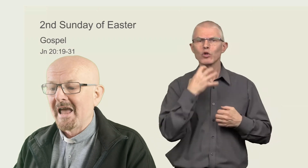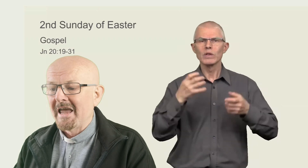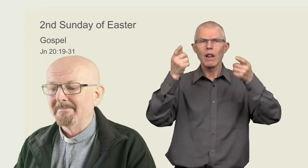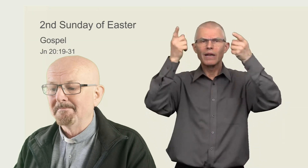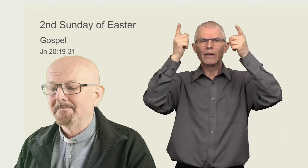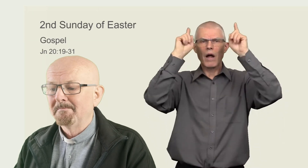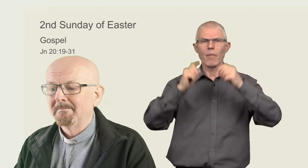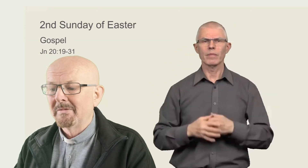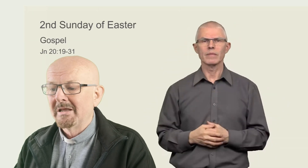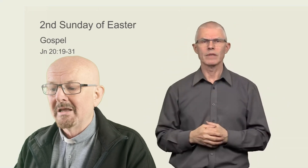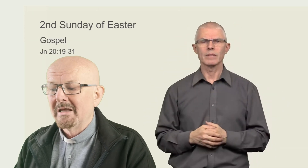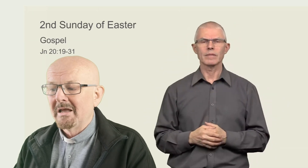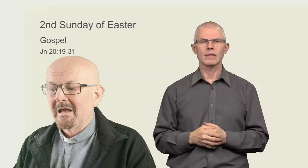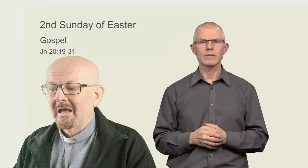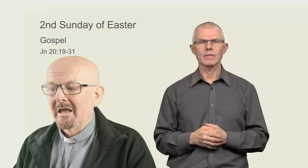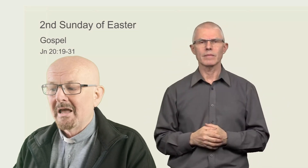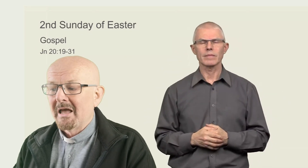Jesus came.